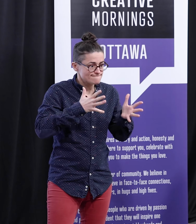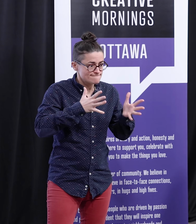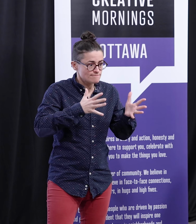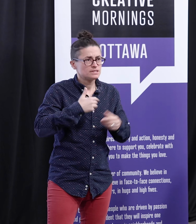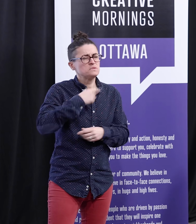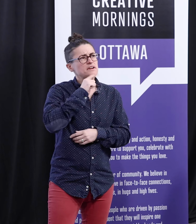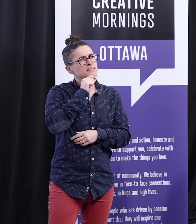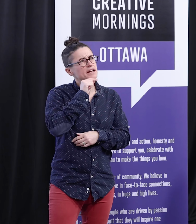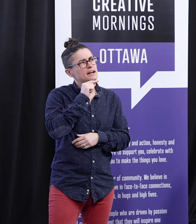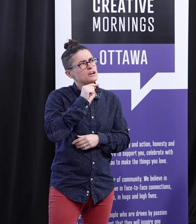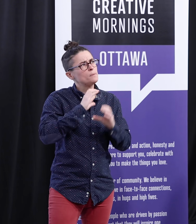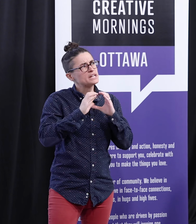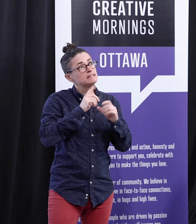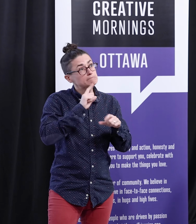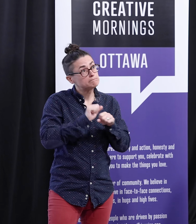language until later in life.